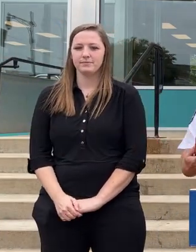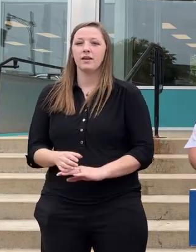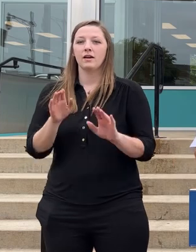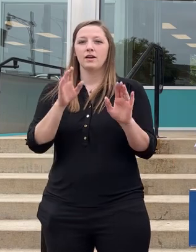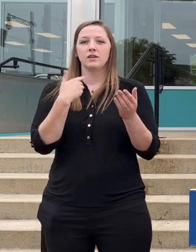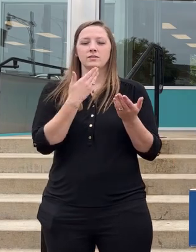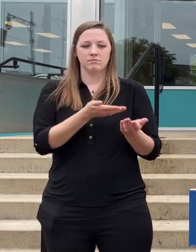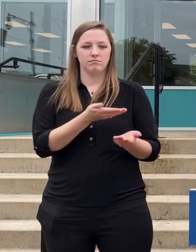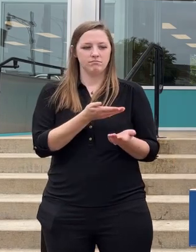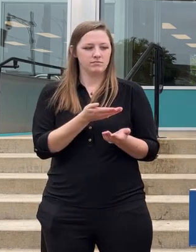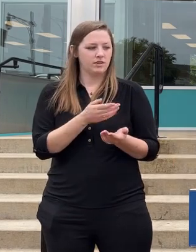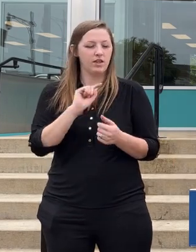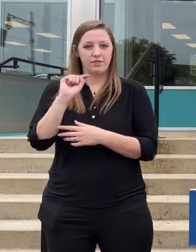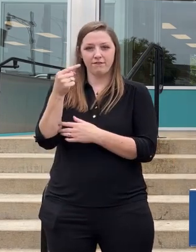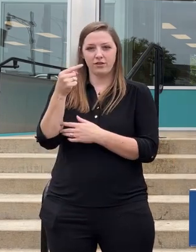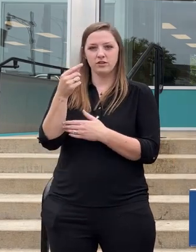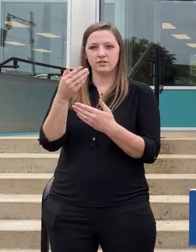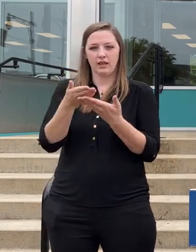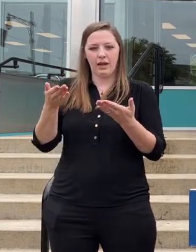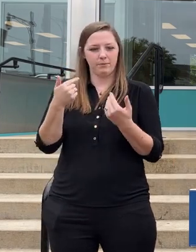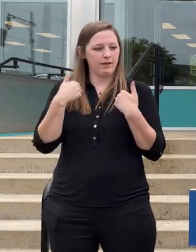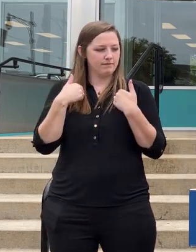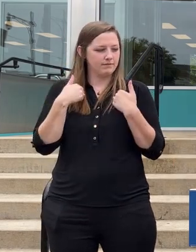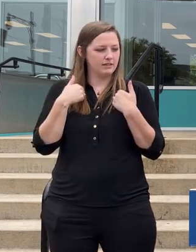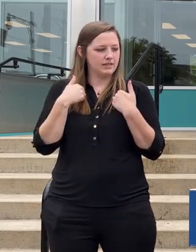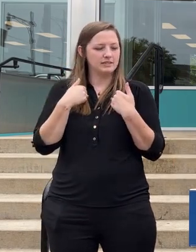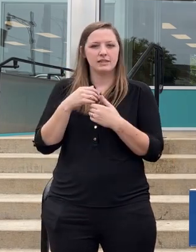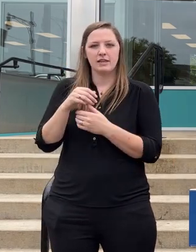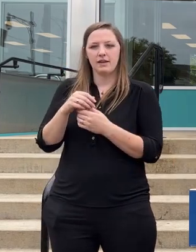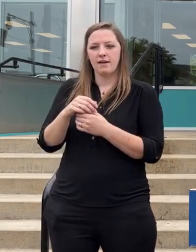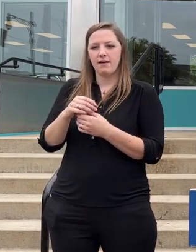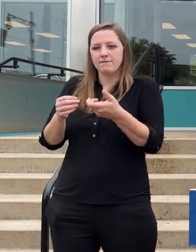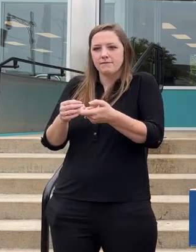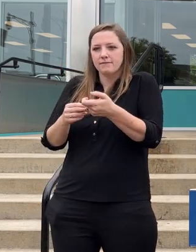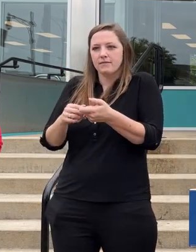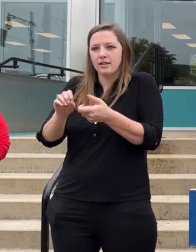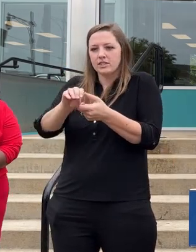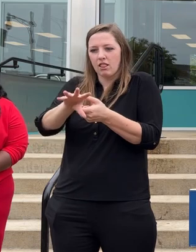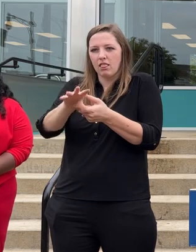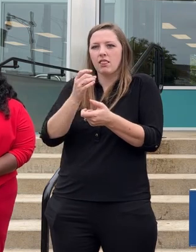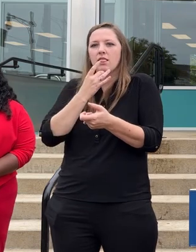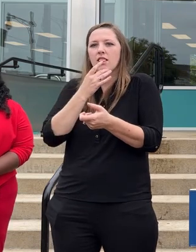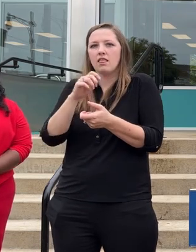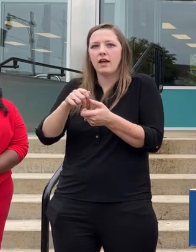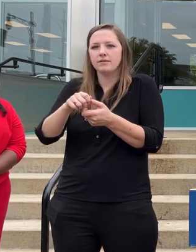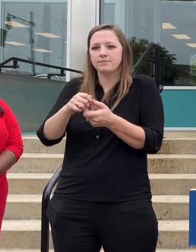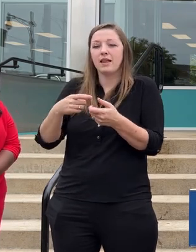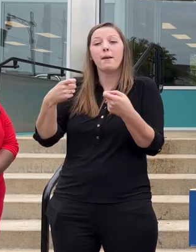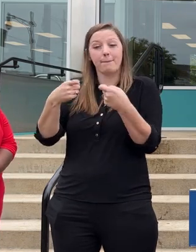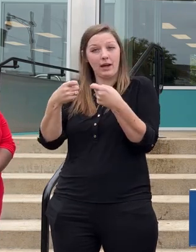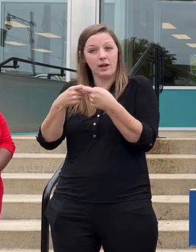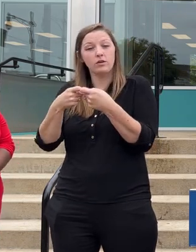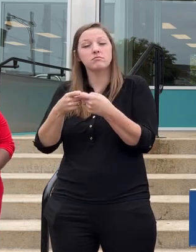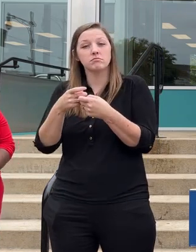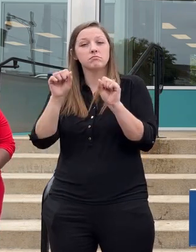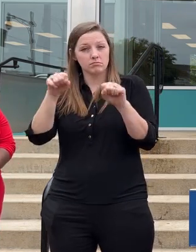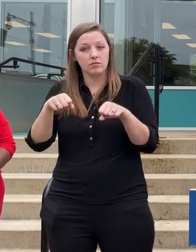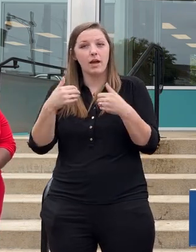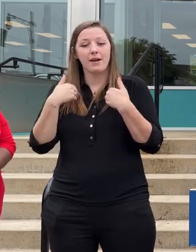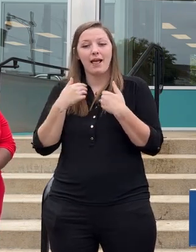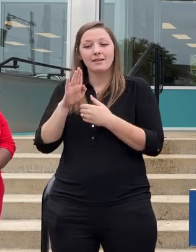So here, the first big item we have in here is the flashlight radio. While it is battery operated, the county executive pointed out earlier, it does have